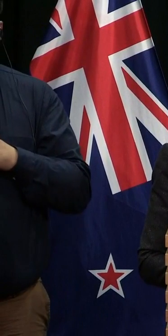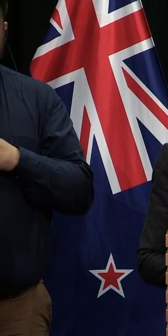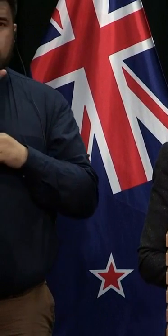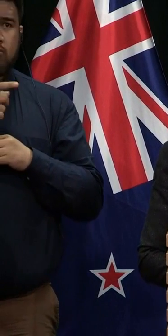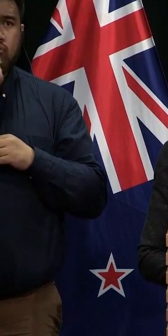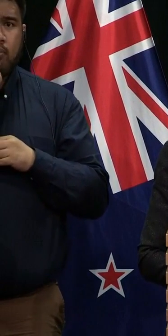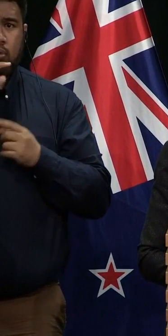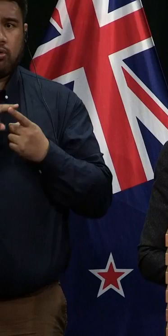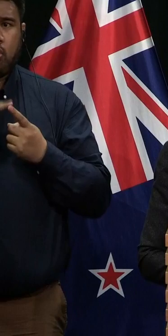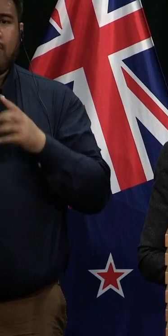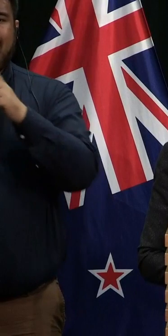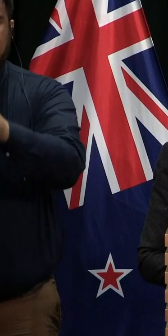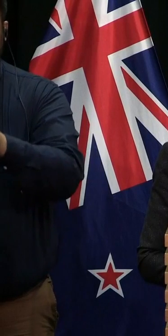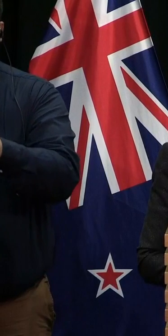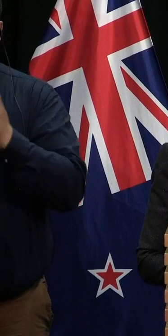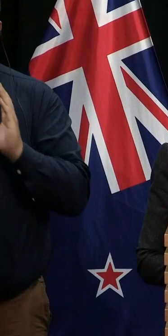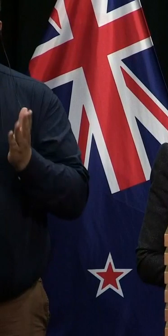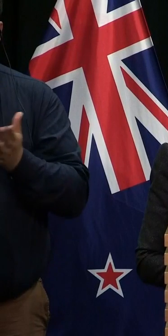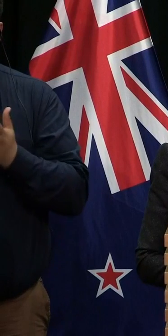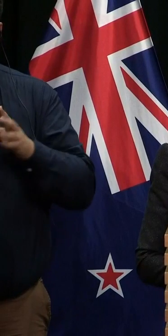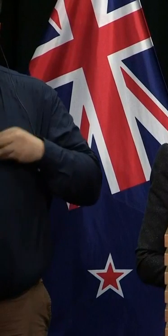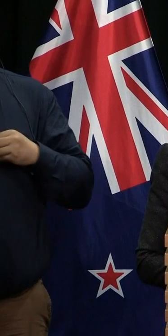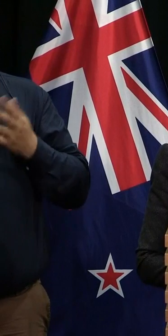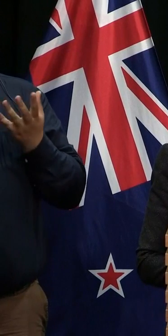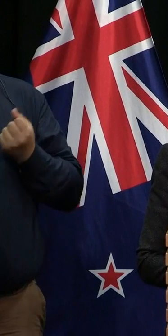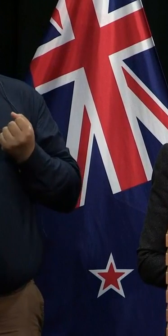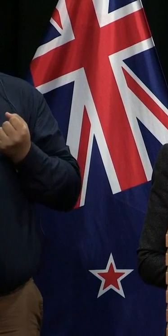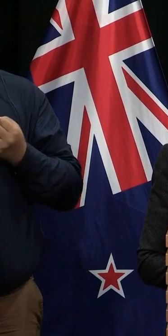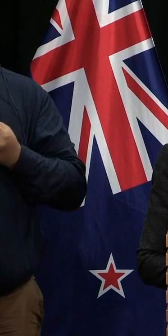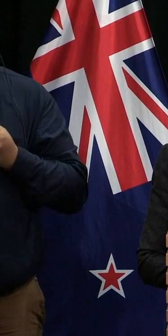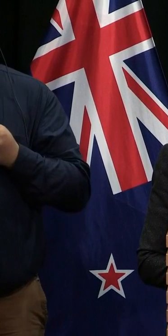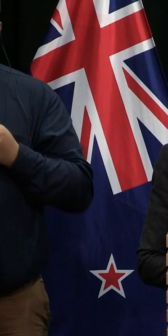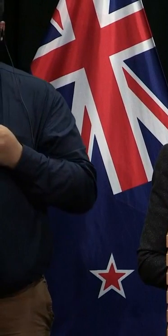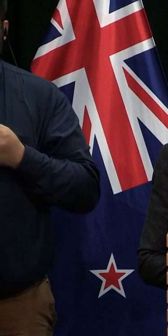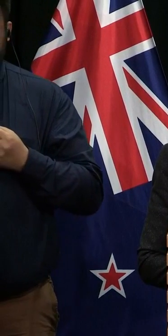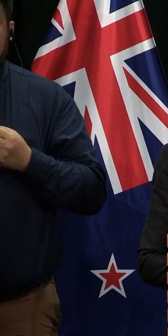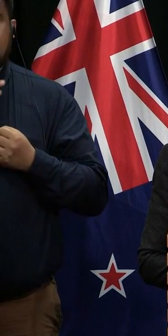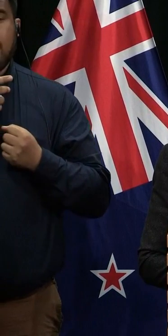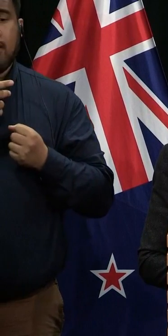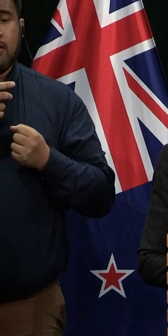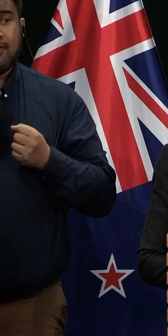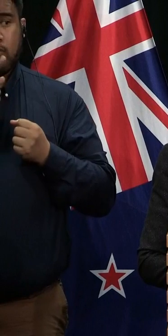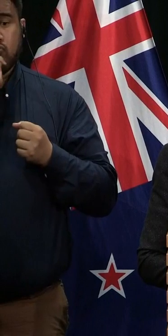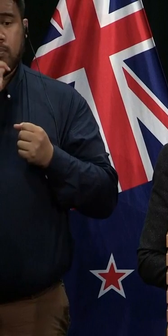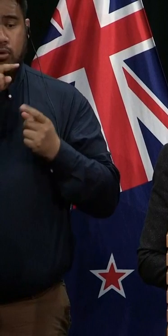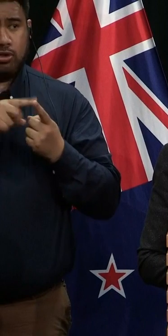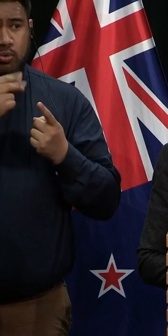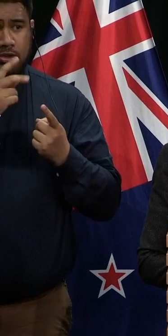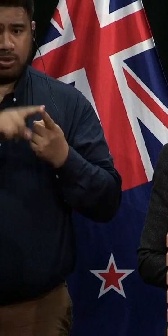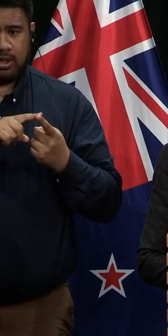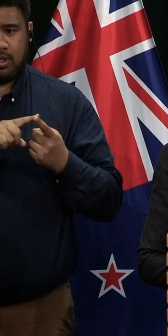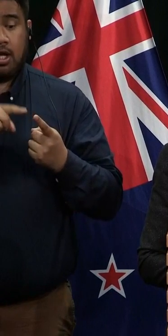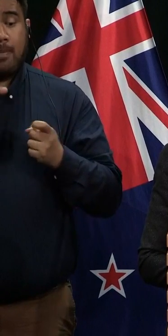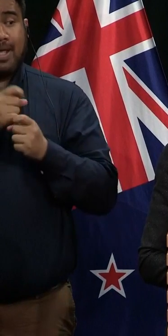to take those in good faith when they're received. But if it makes a recommendation of action in the interim report in 2020, will that be taken in 2020, or will you